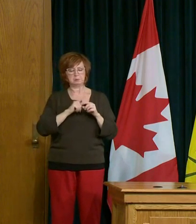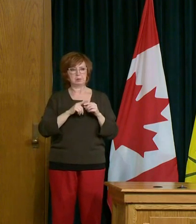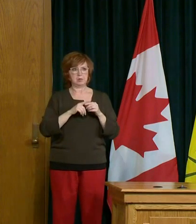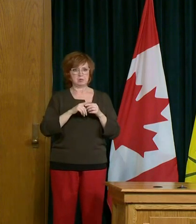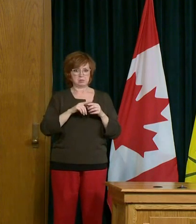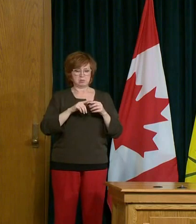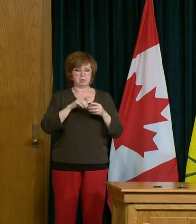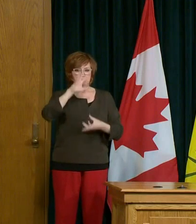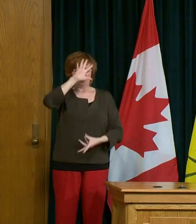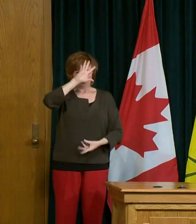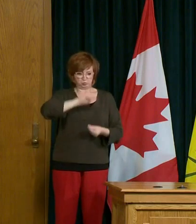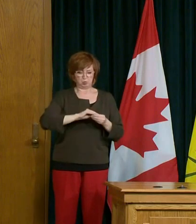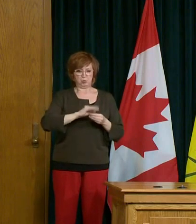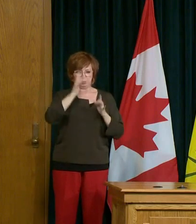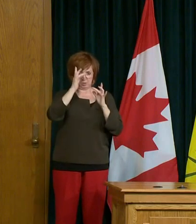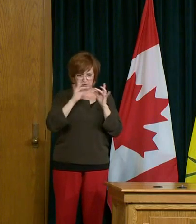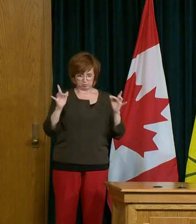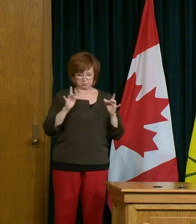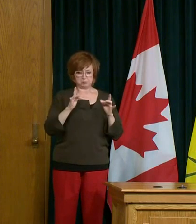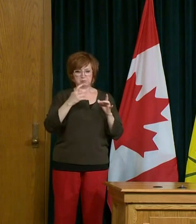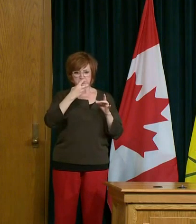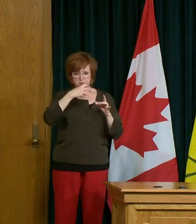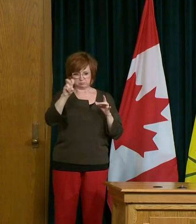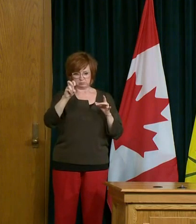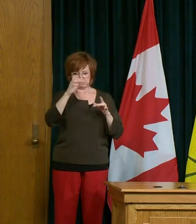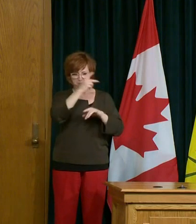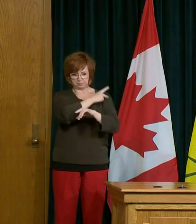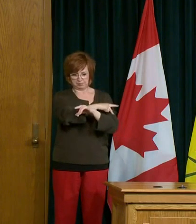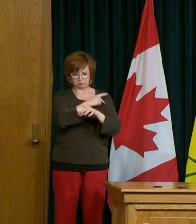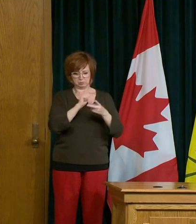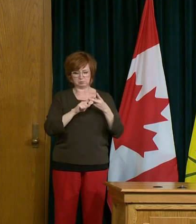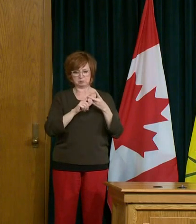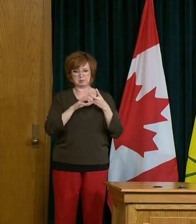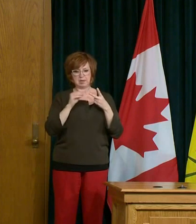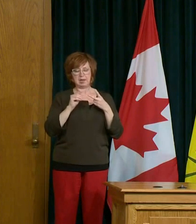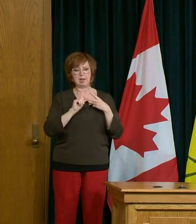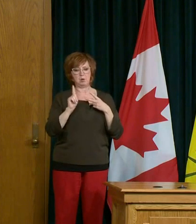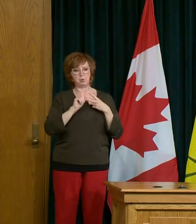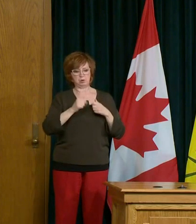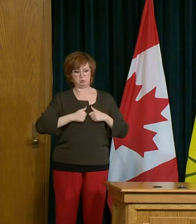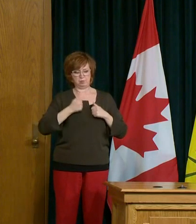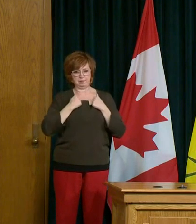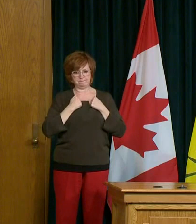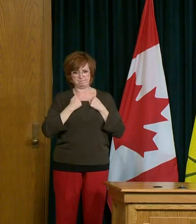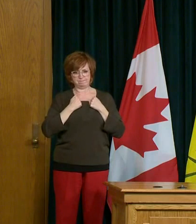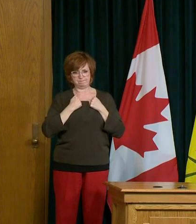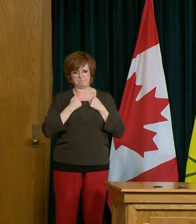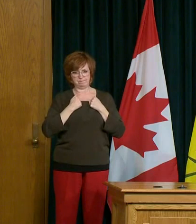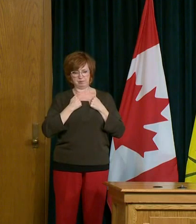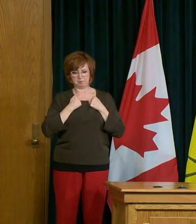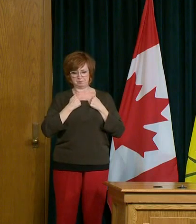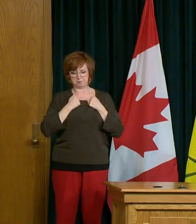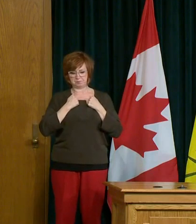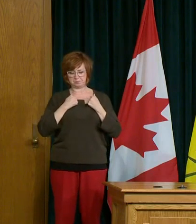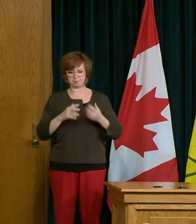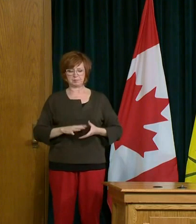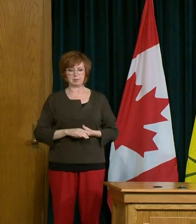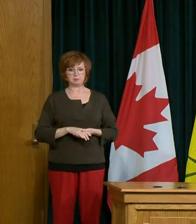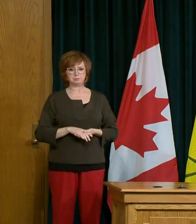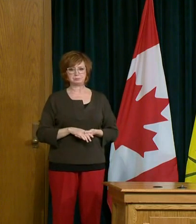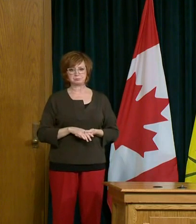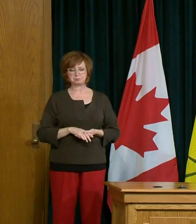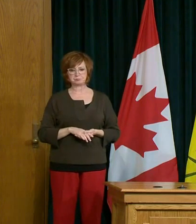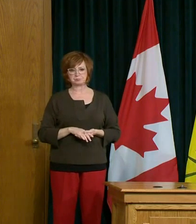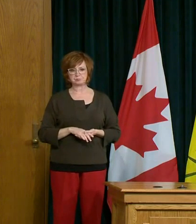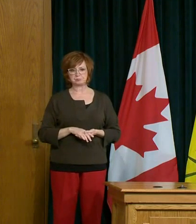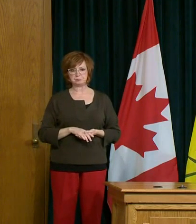area of residence, because that is something we need to keep an eye on as well. For example, to track, we do